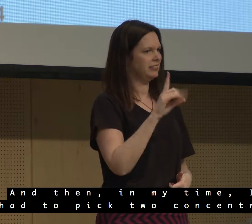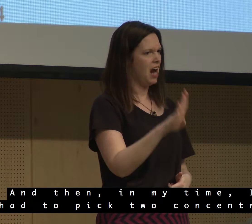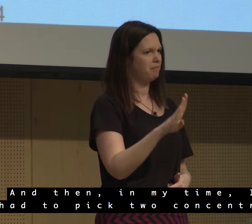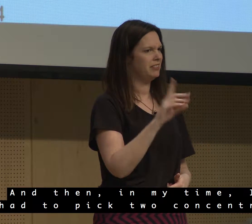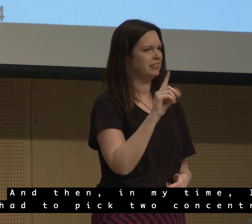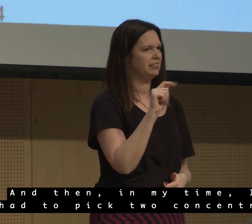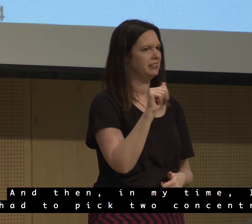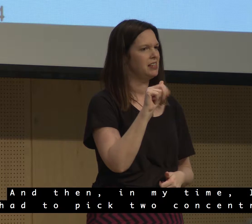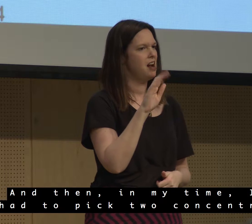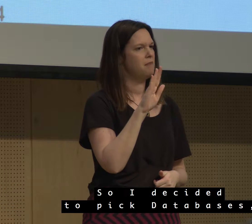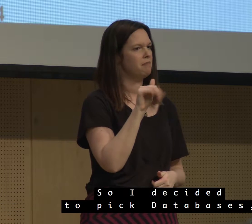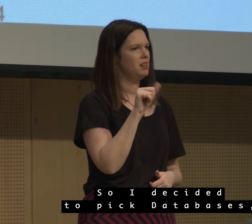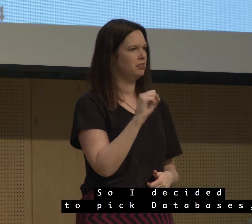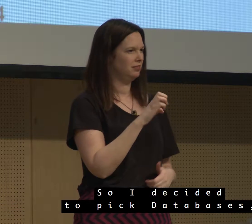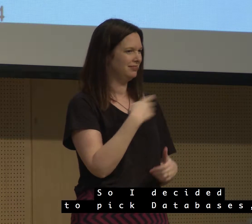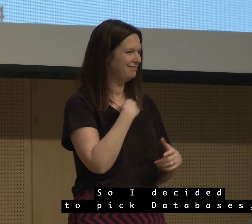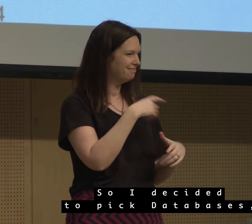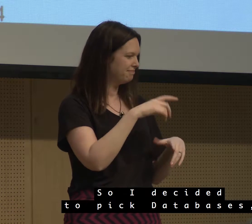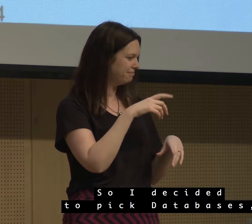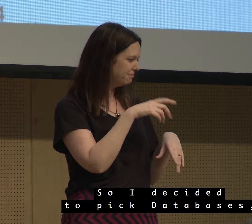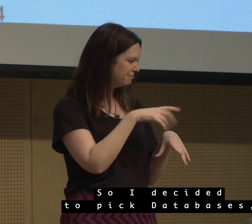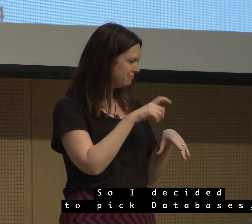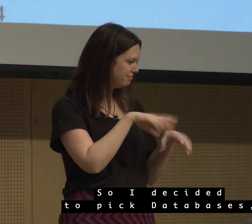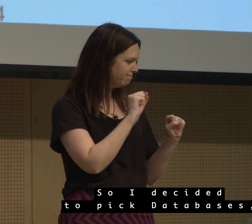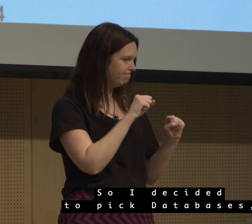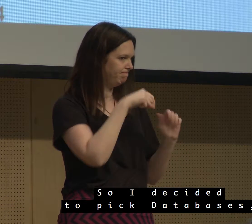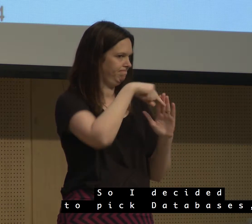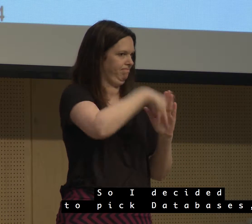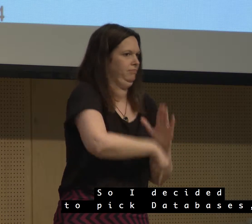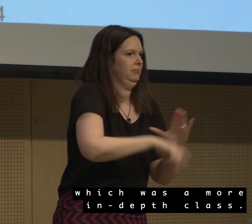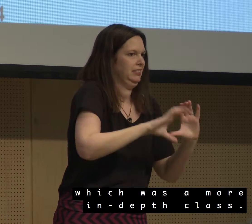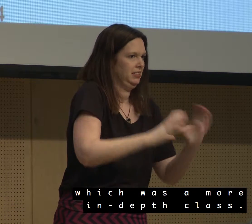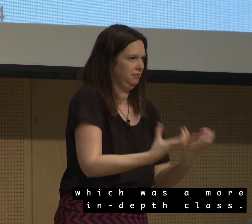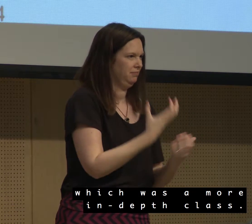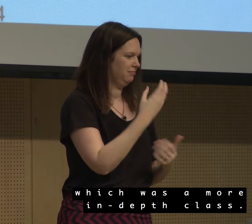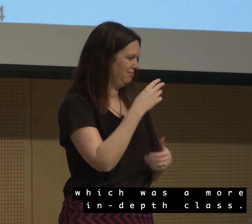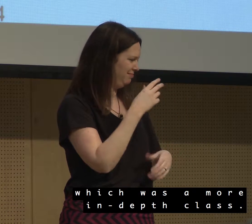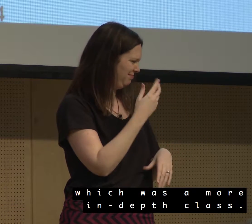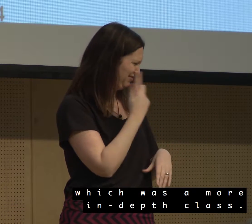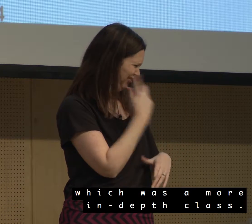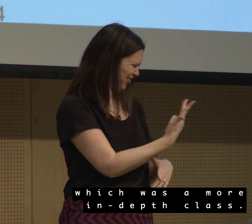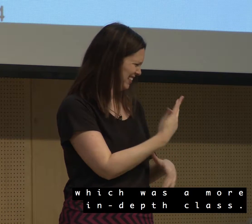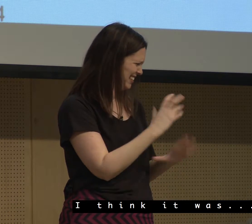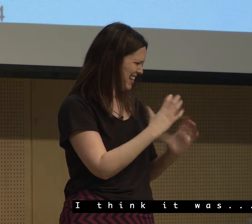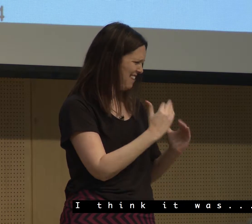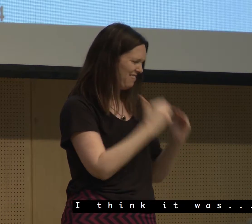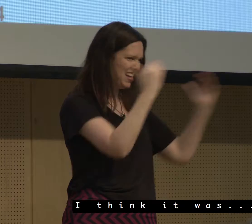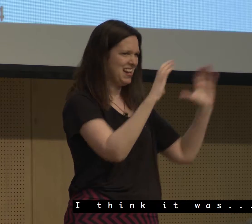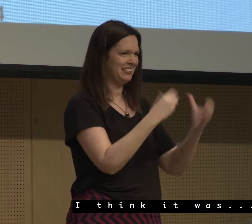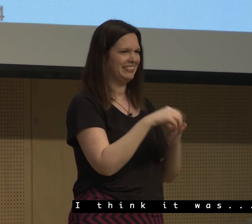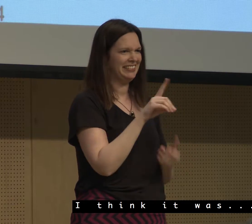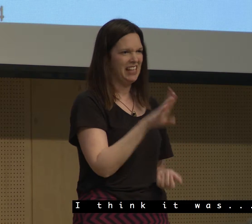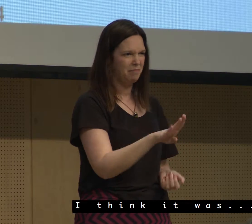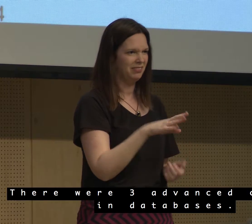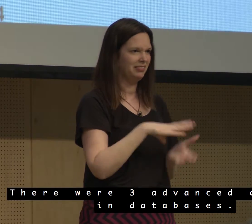2 concentrations. So I decided to pick databases, which was a more in-depth class. I think there were